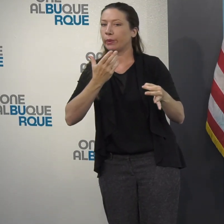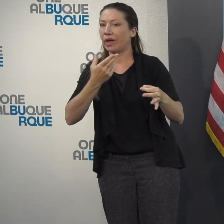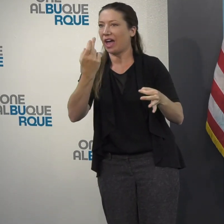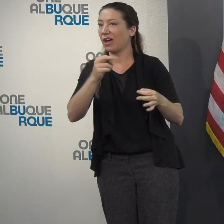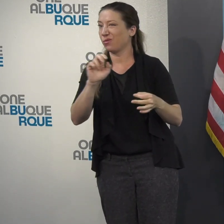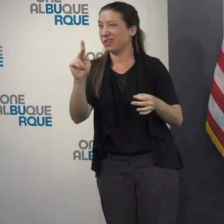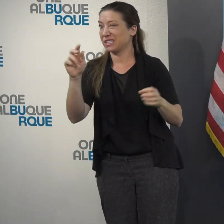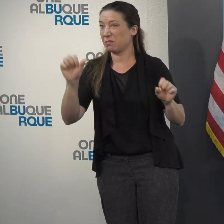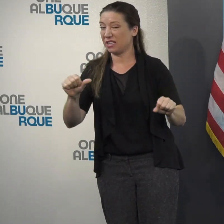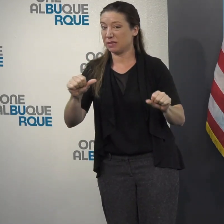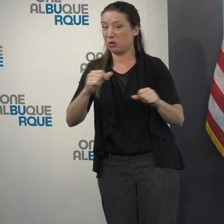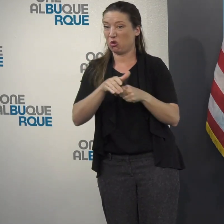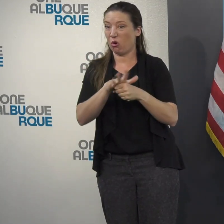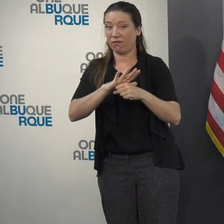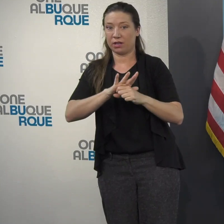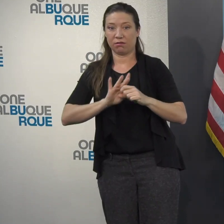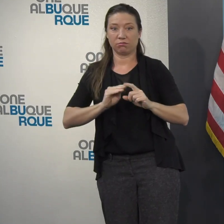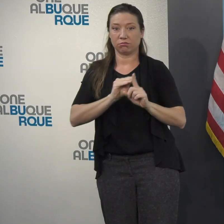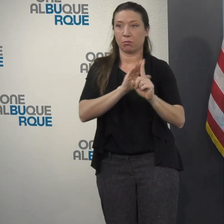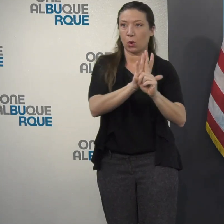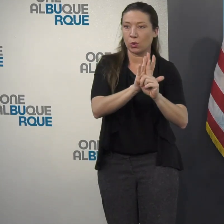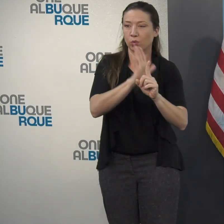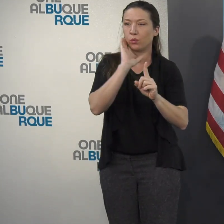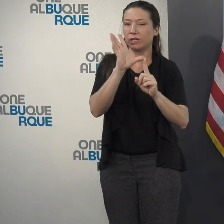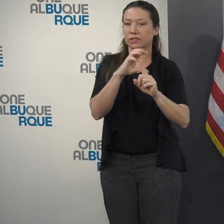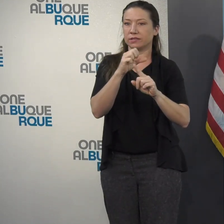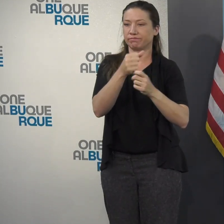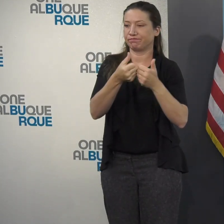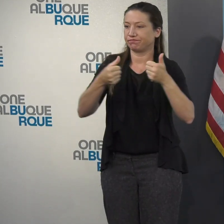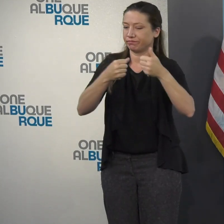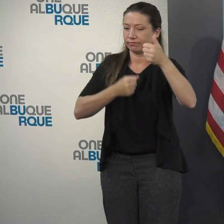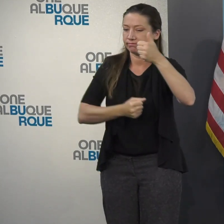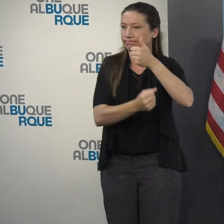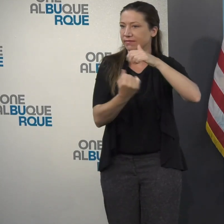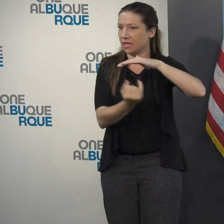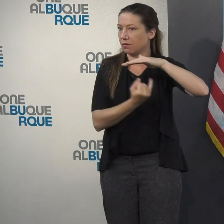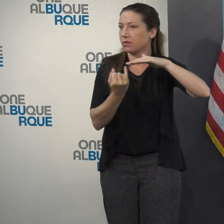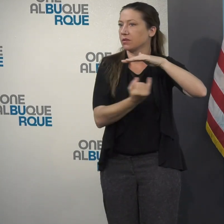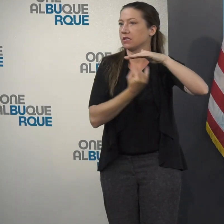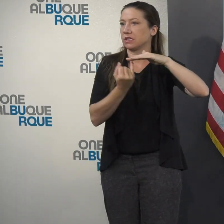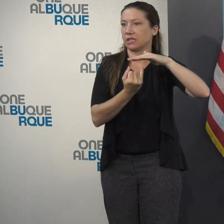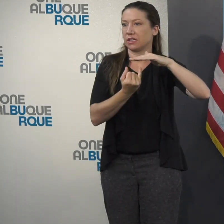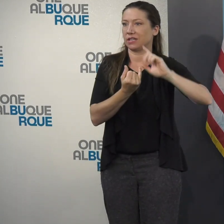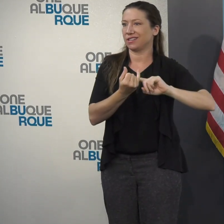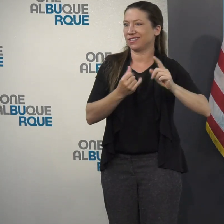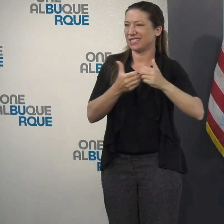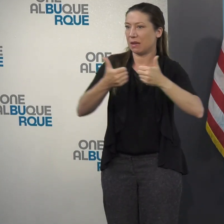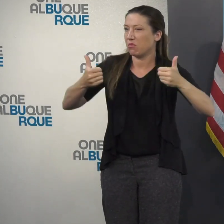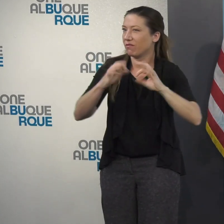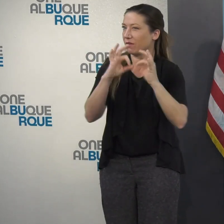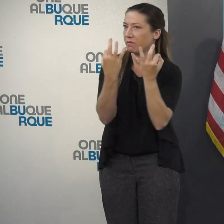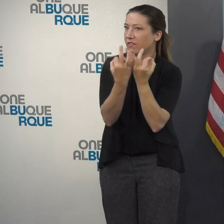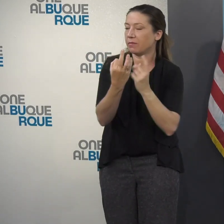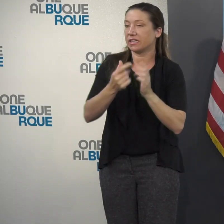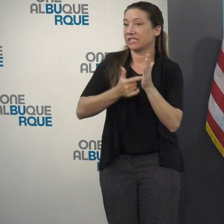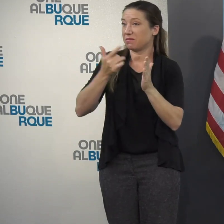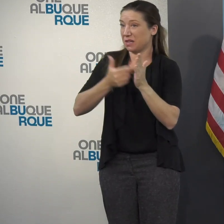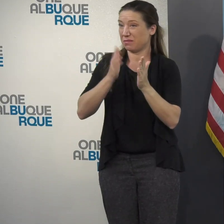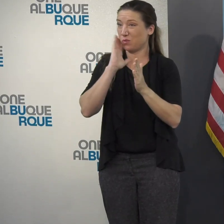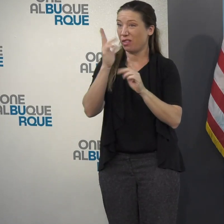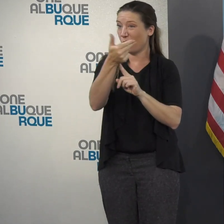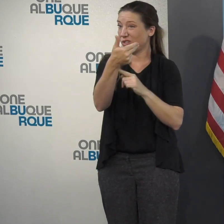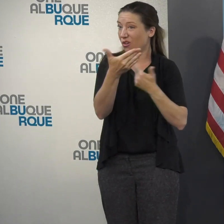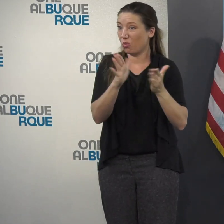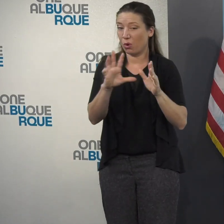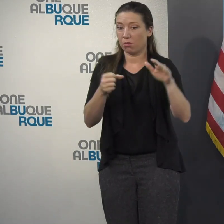them and allow them to be away from their families. We put some of our employees up in hotels just to add added protection for their families